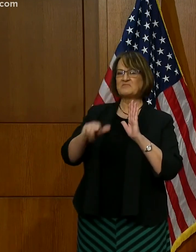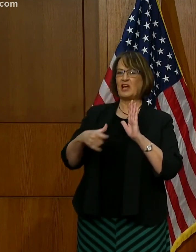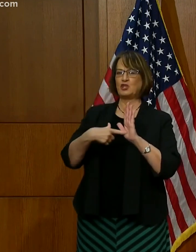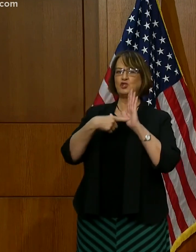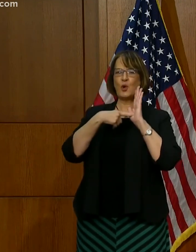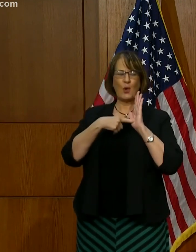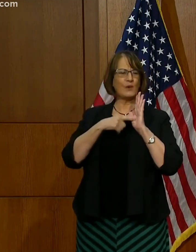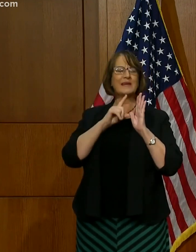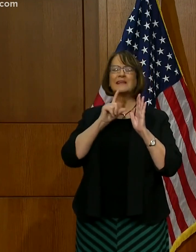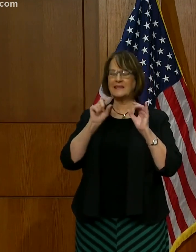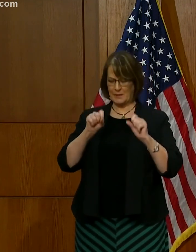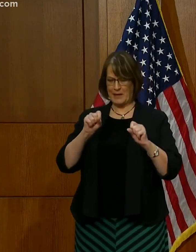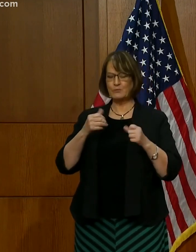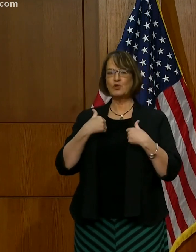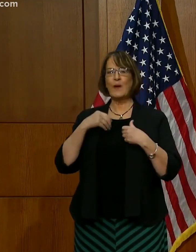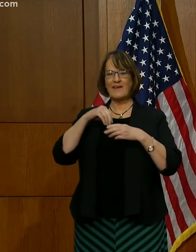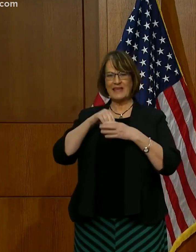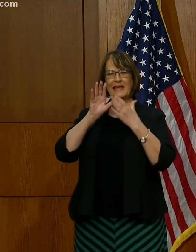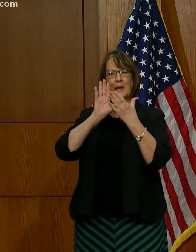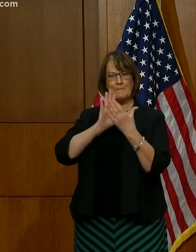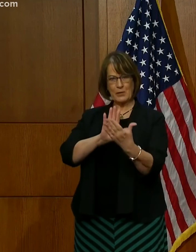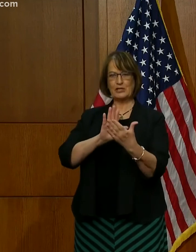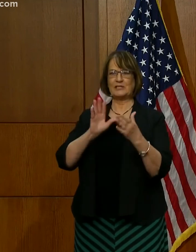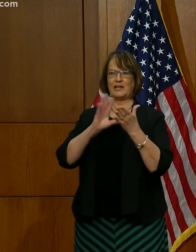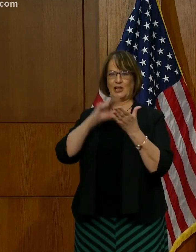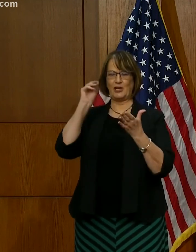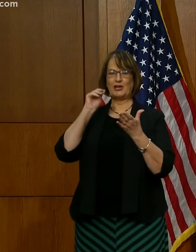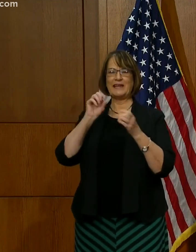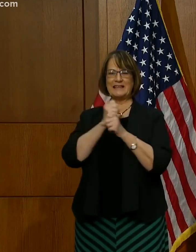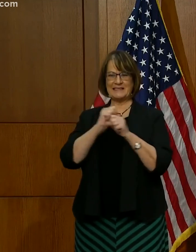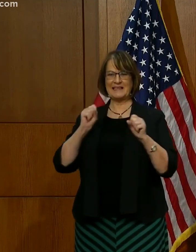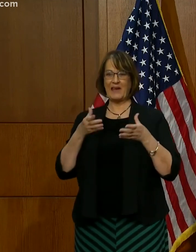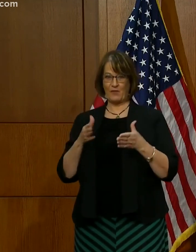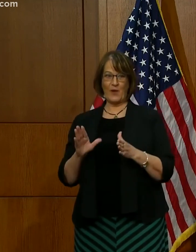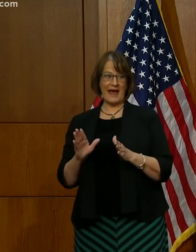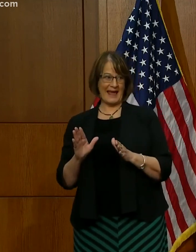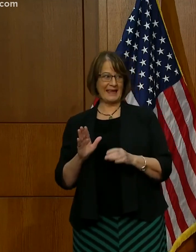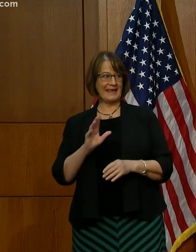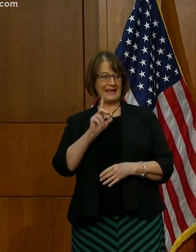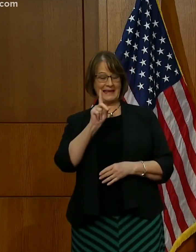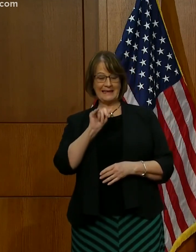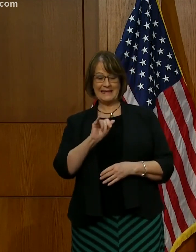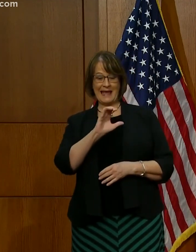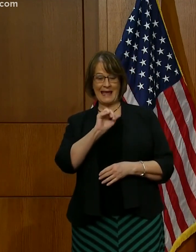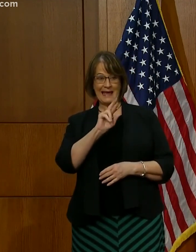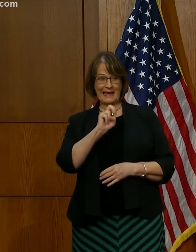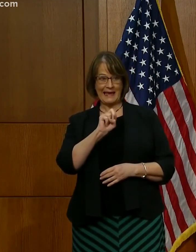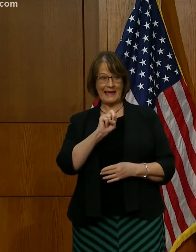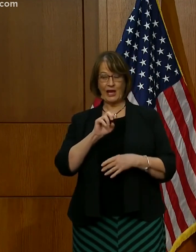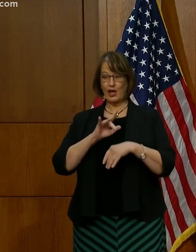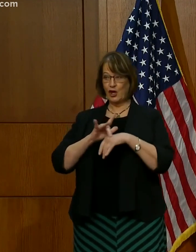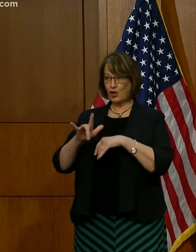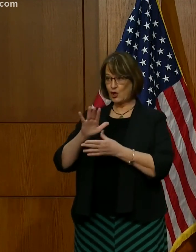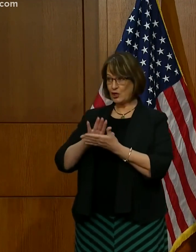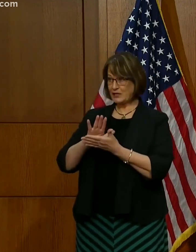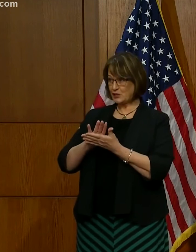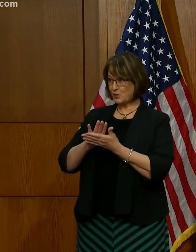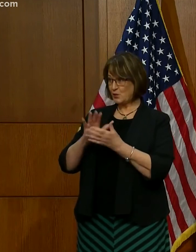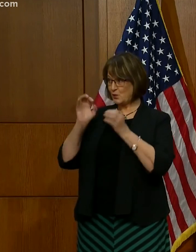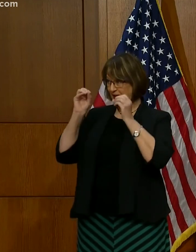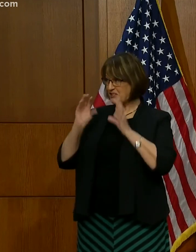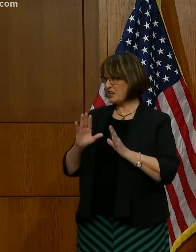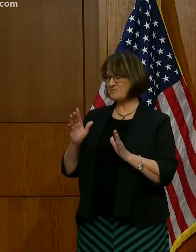to have in-person learning safely. Daycare centers and early childhood educators have demonstrated